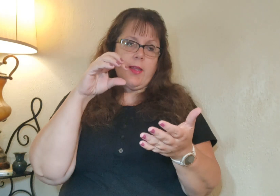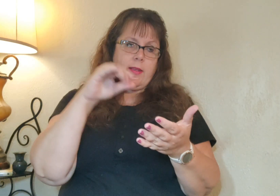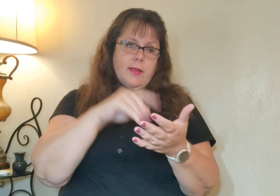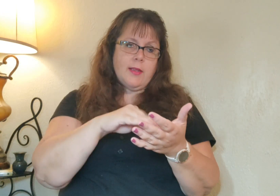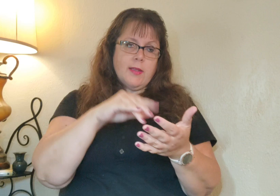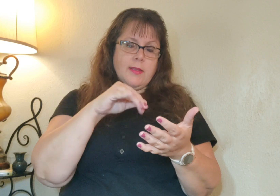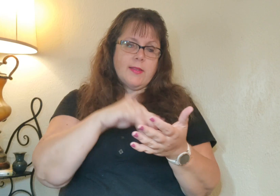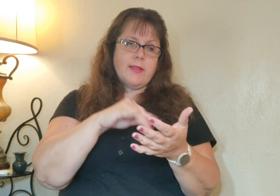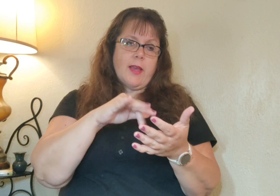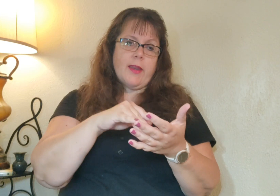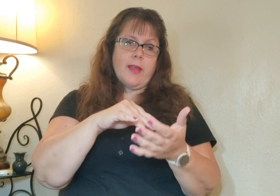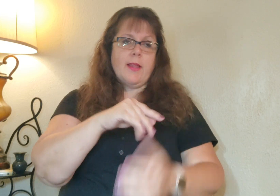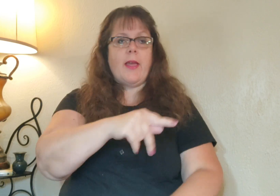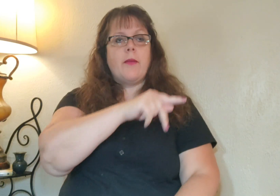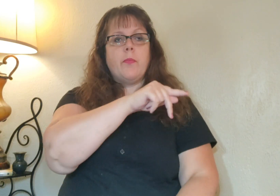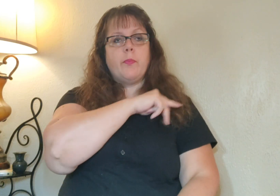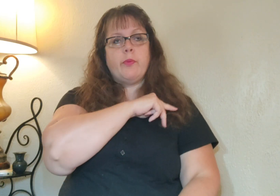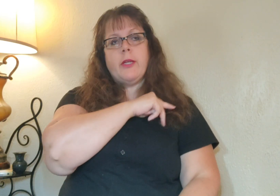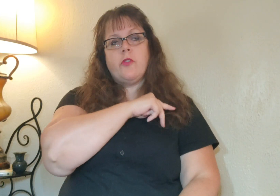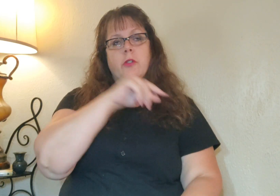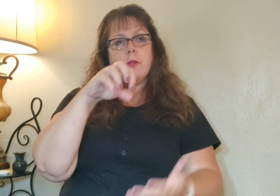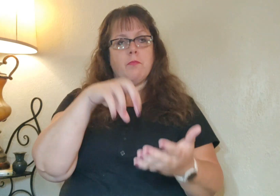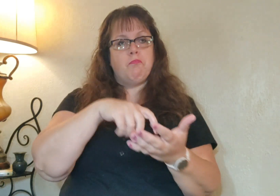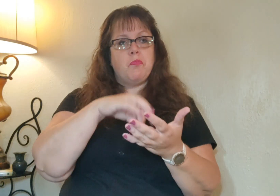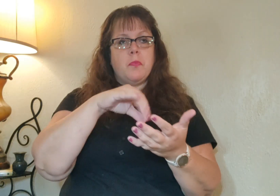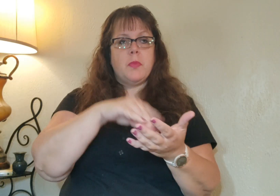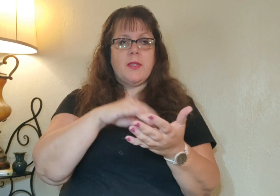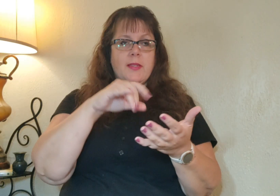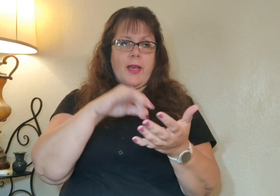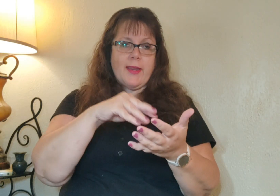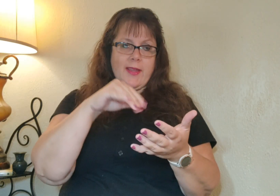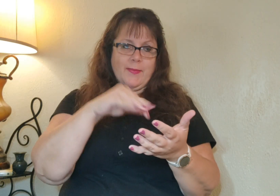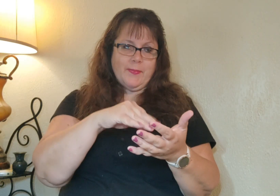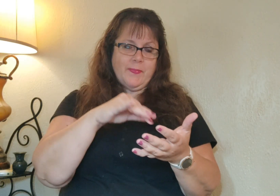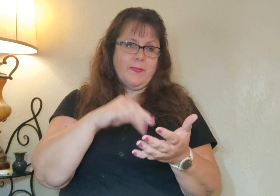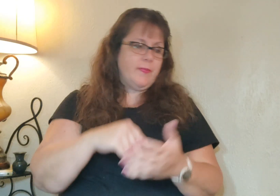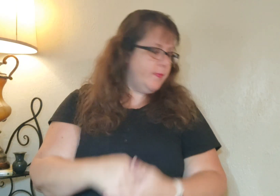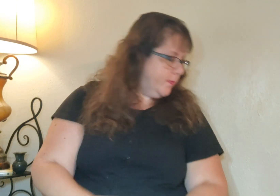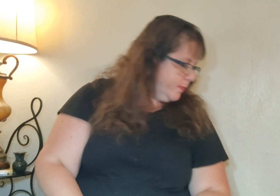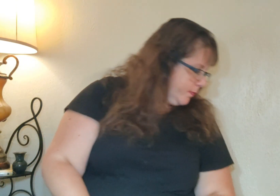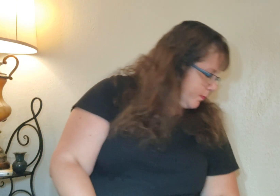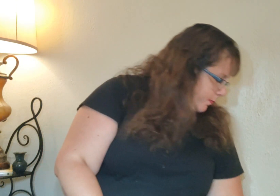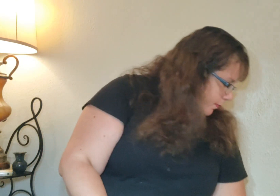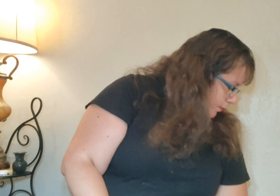then study, like preacher, study.